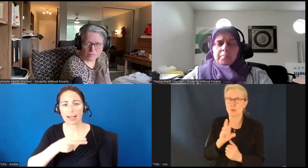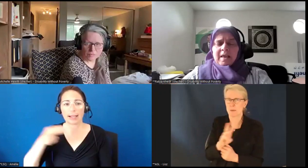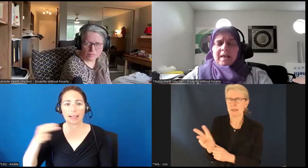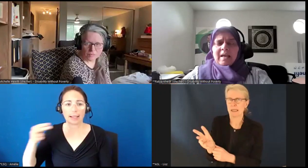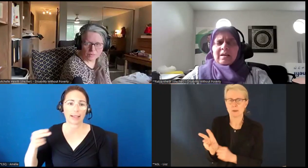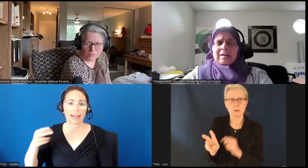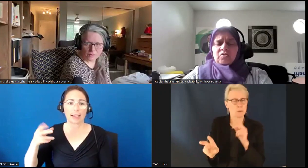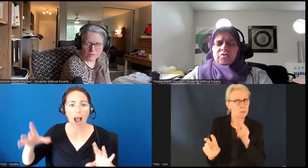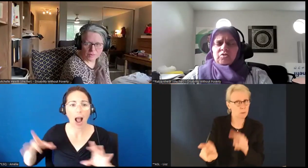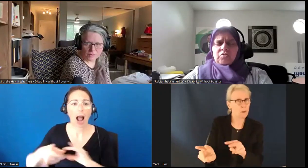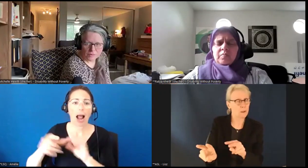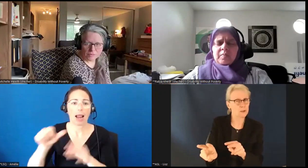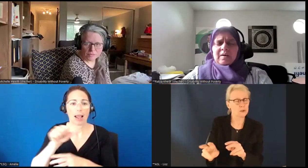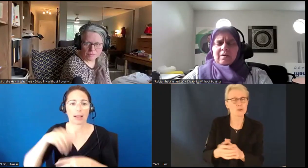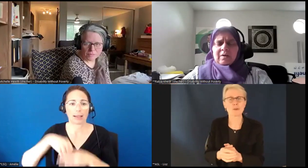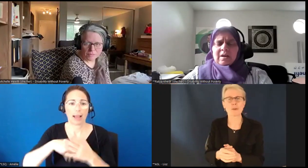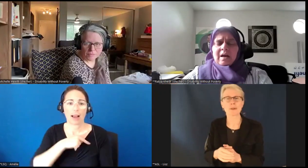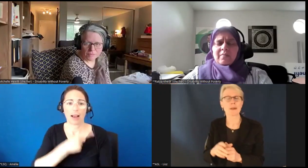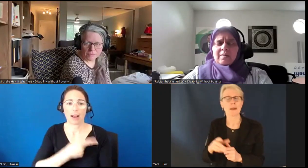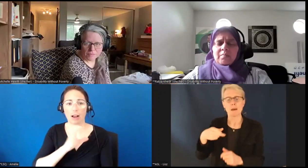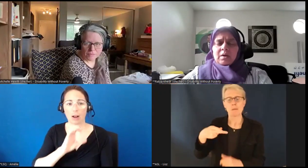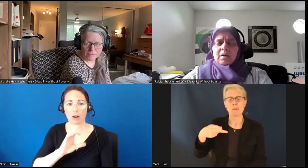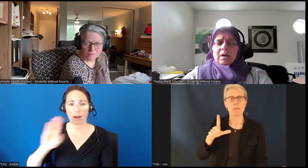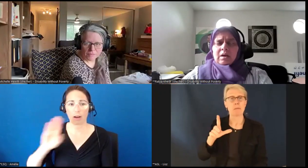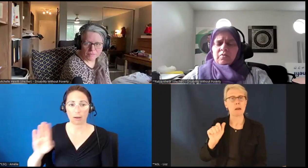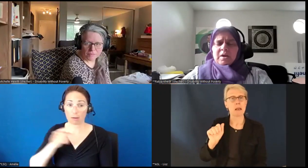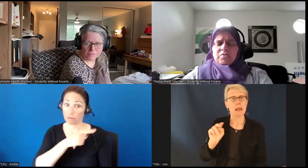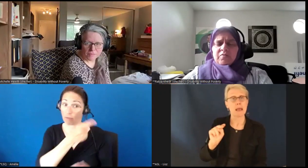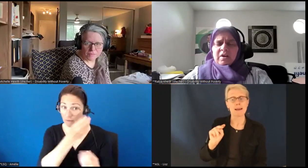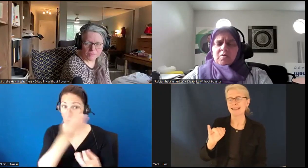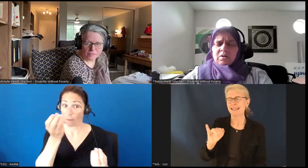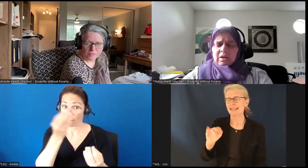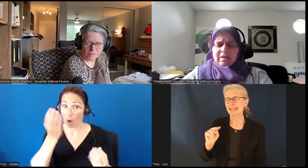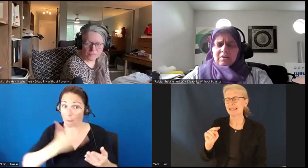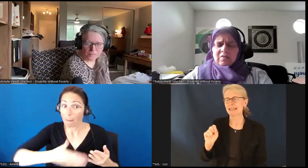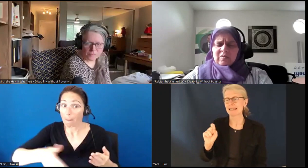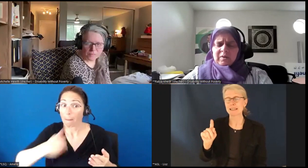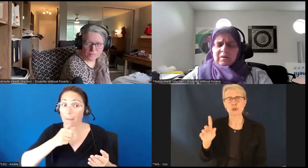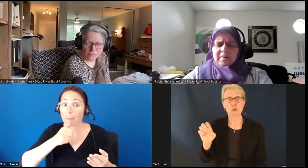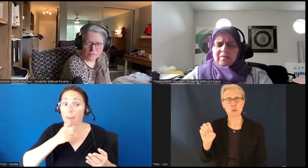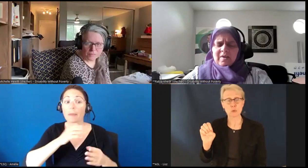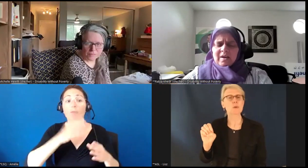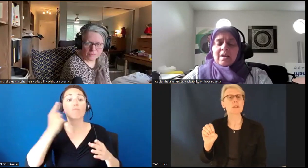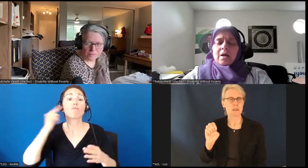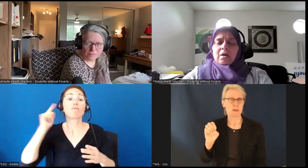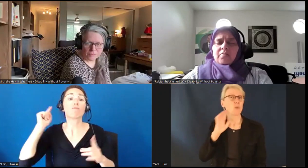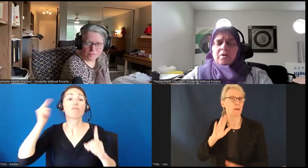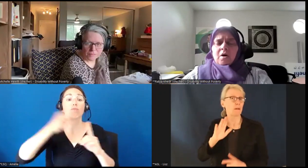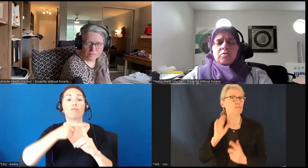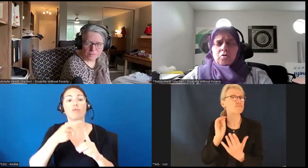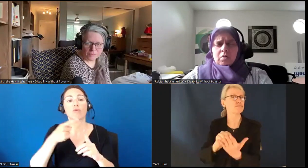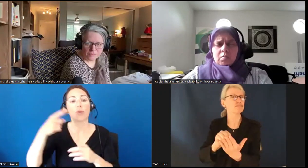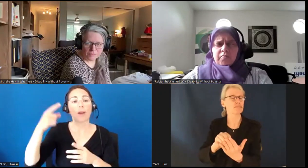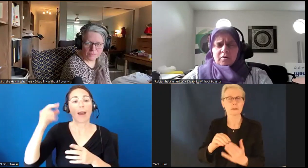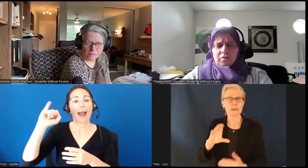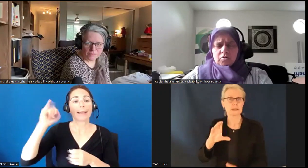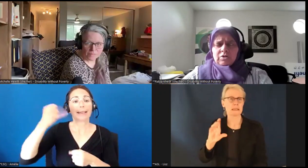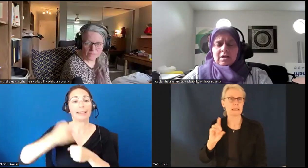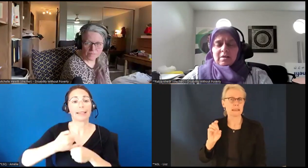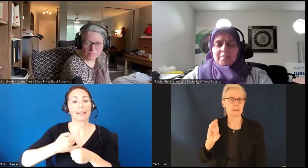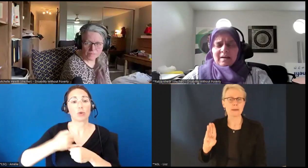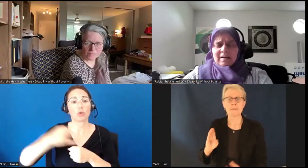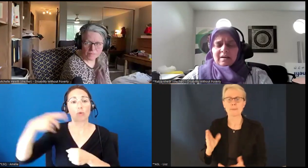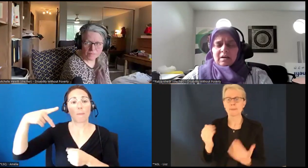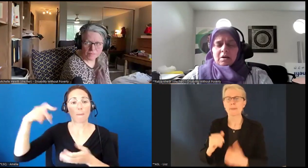to Plan Institute, because they're gonna have some information available on the Canada Disability Benefit, Phonotonome for those